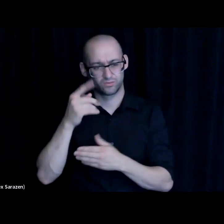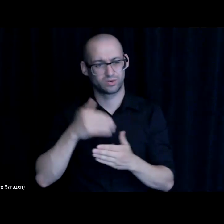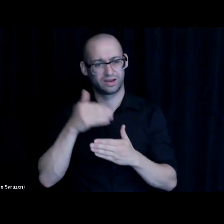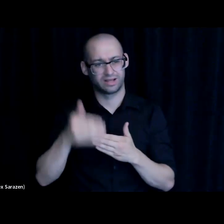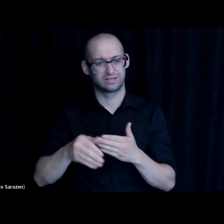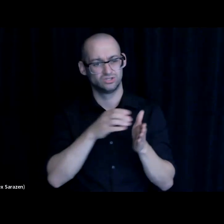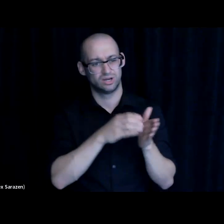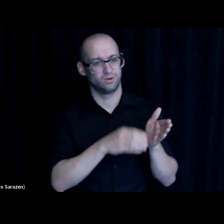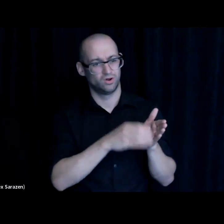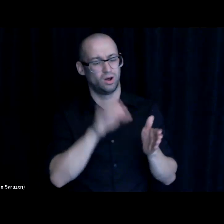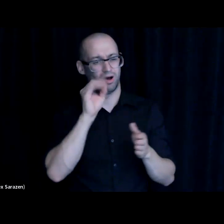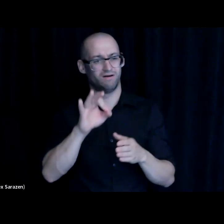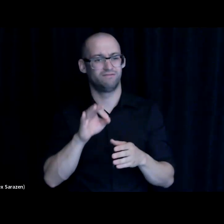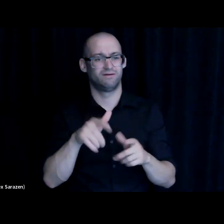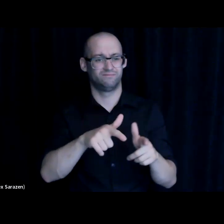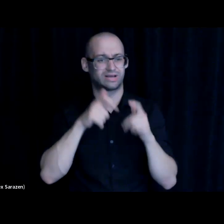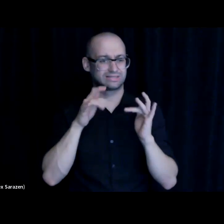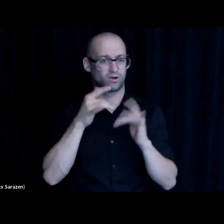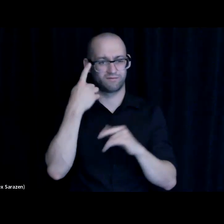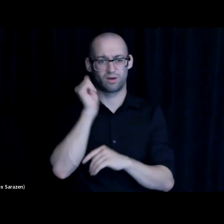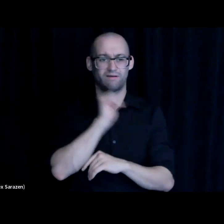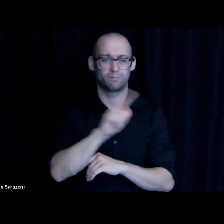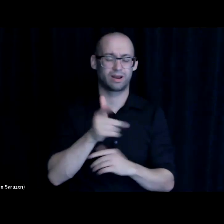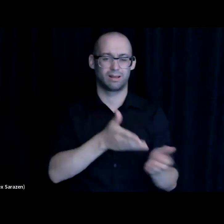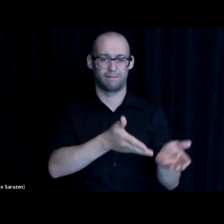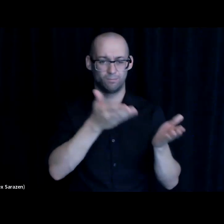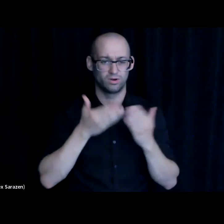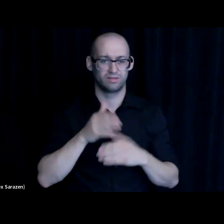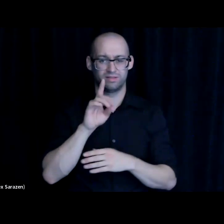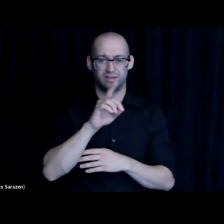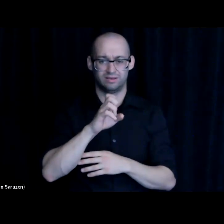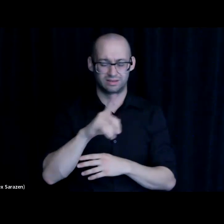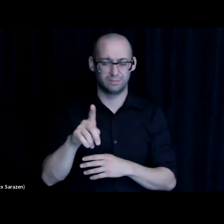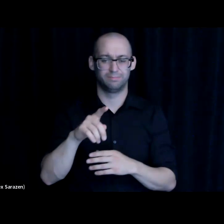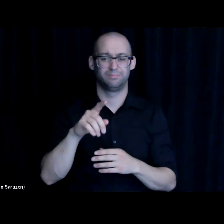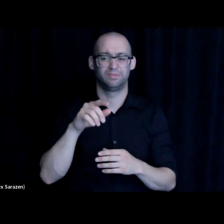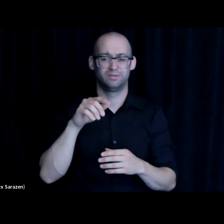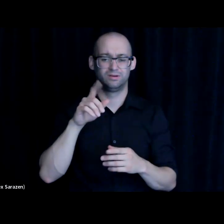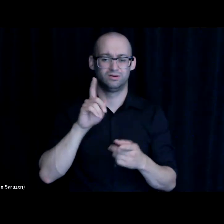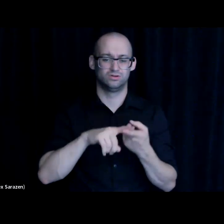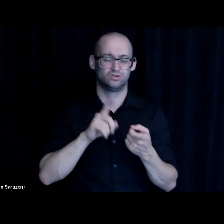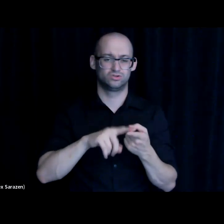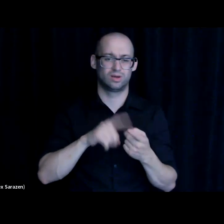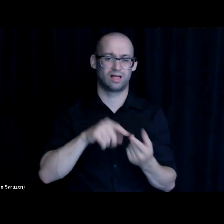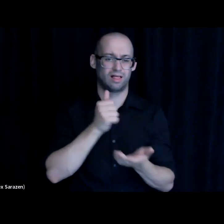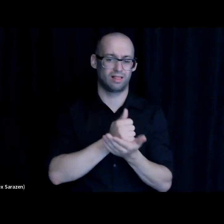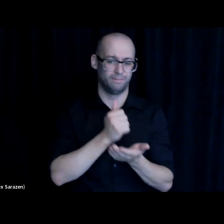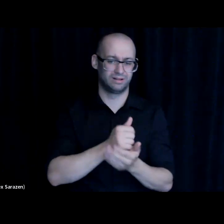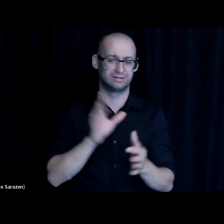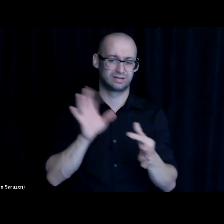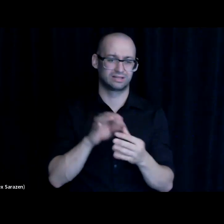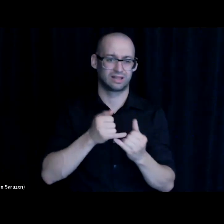of Broadband for All, which is bringing the BEAD dollars down to help, connect those last